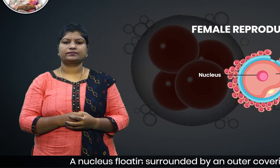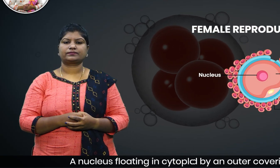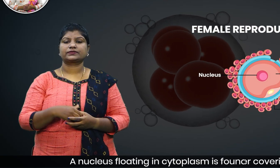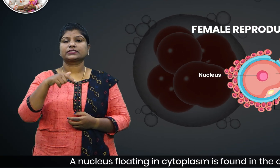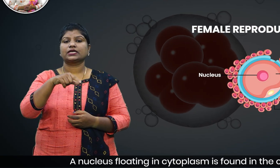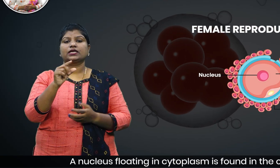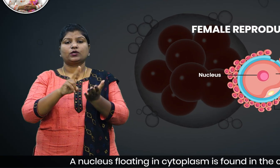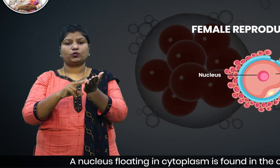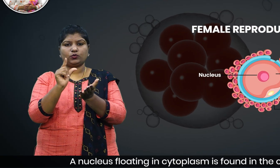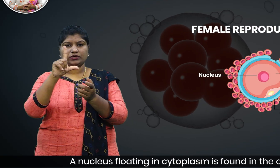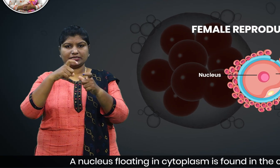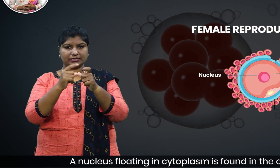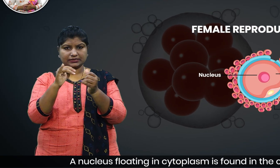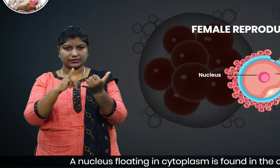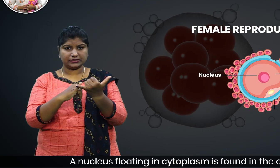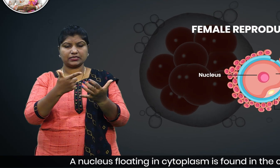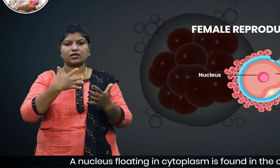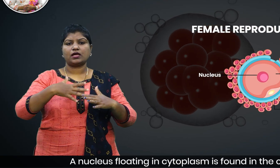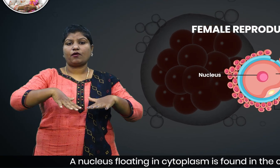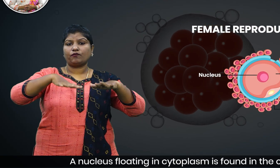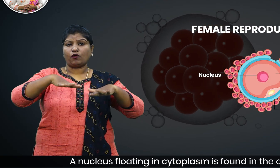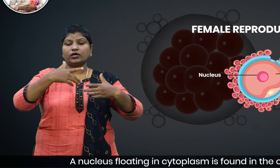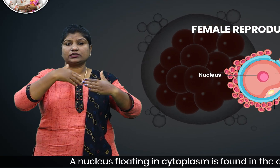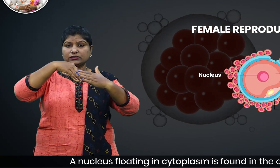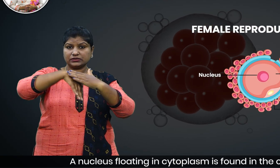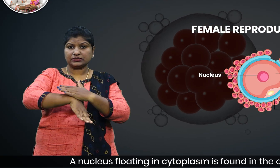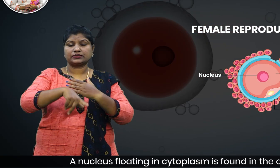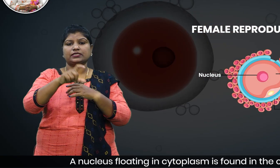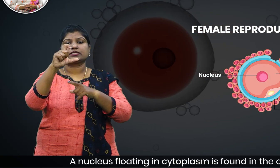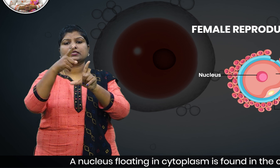A nucleus floating in cytoplasm